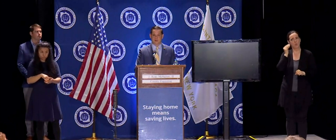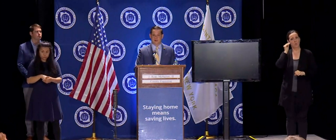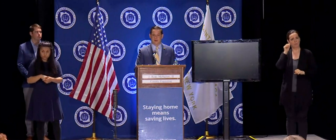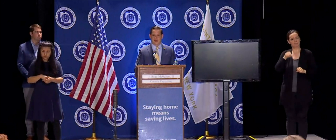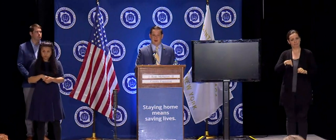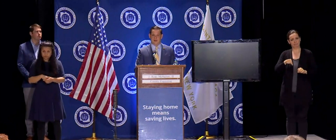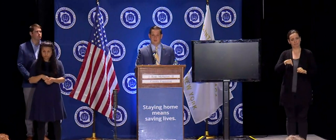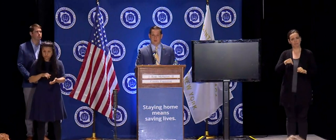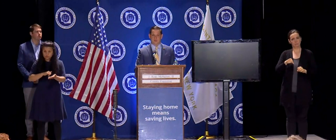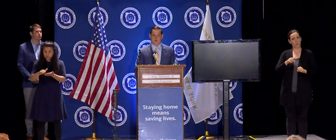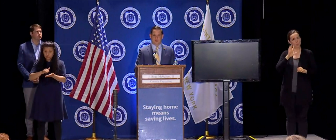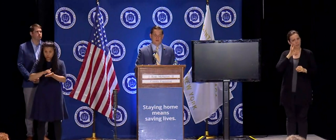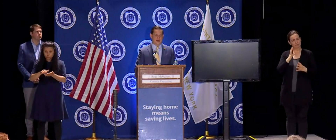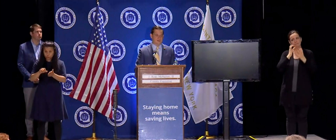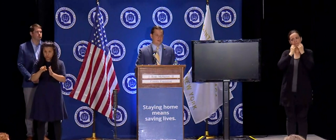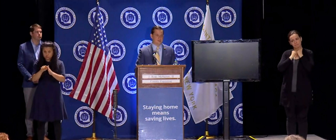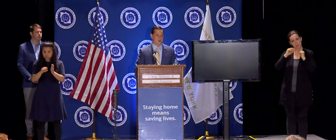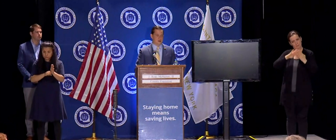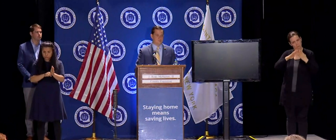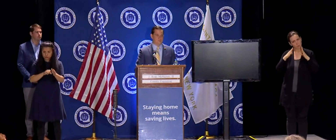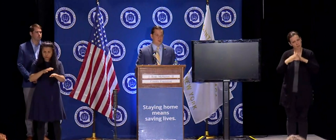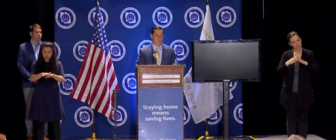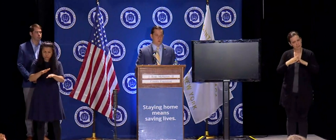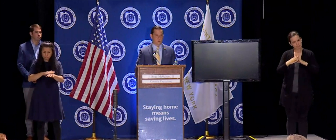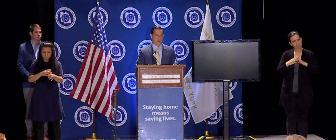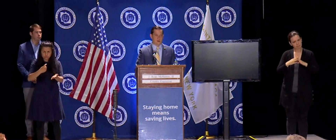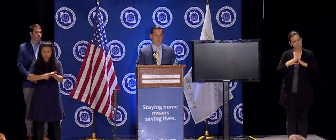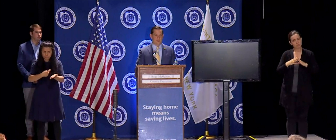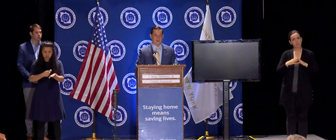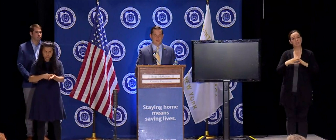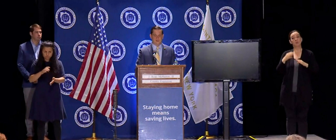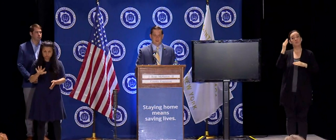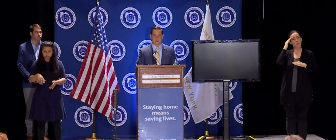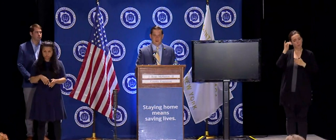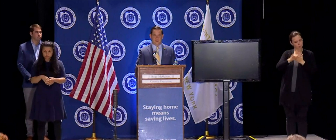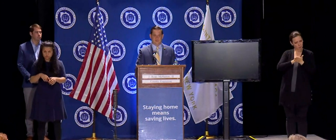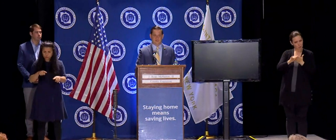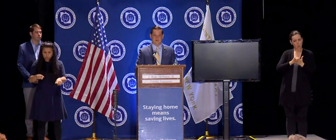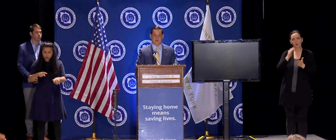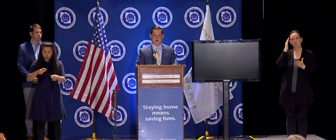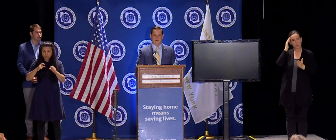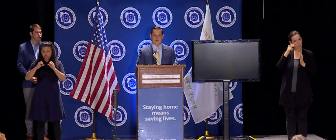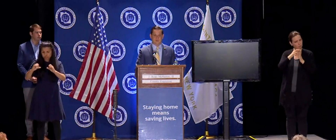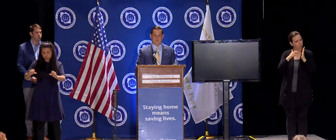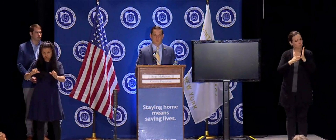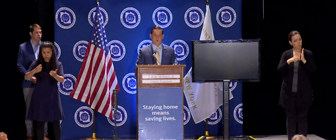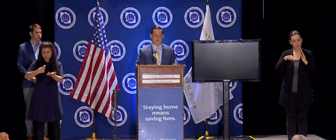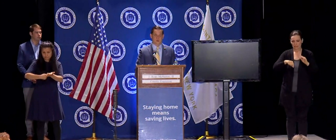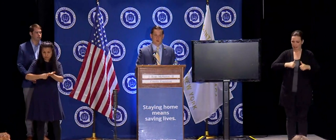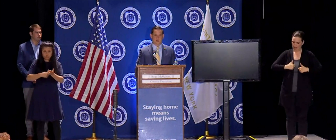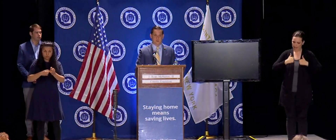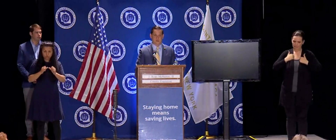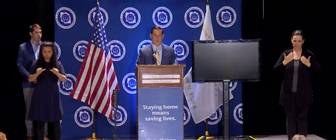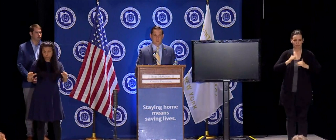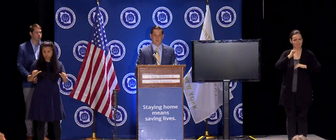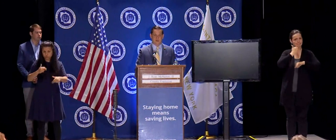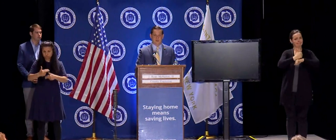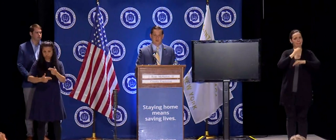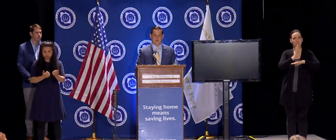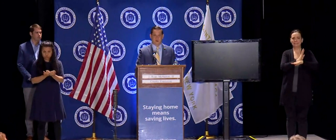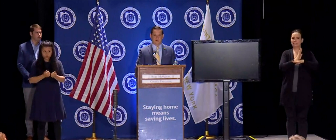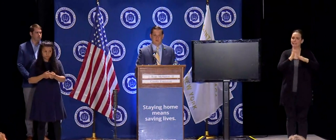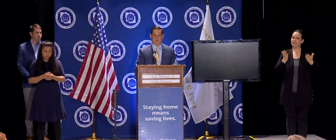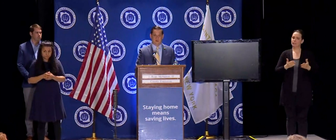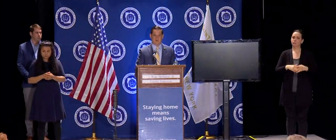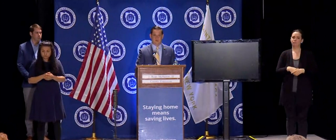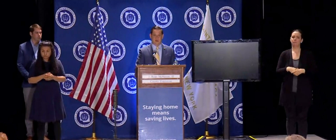regulations. So I'm sure that things will work out and that we will certainly be making